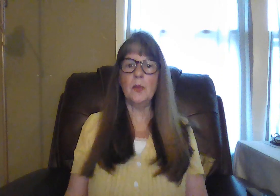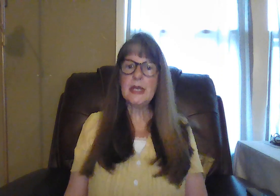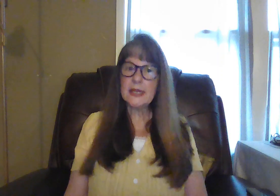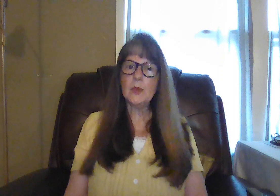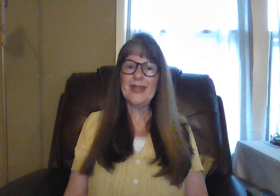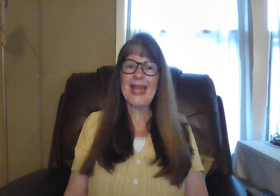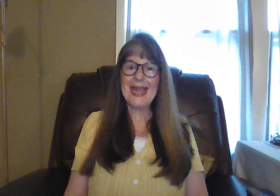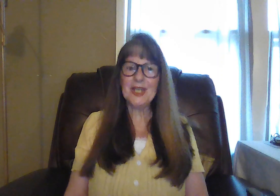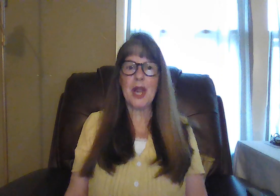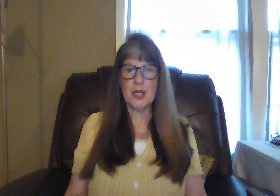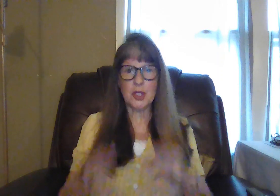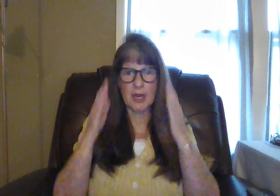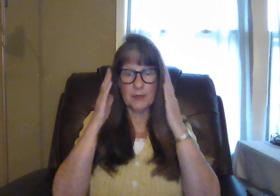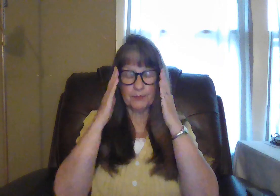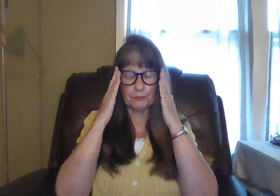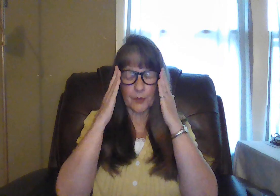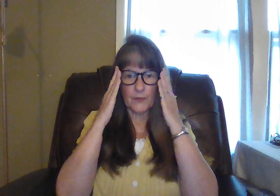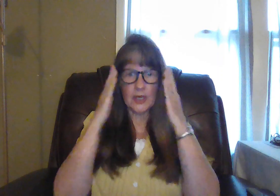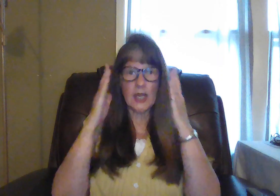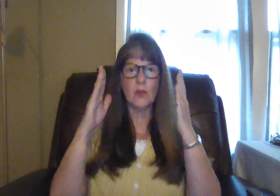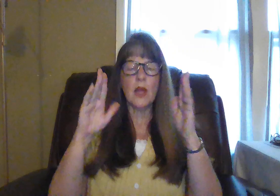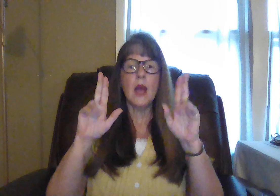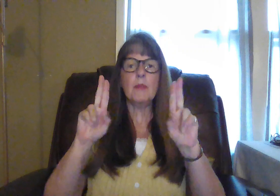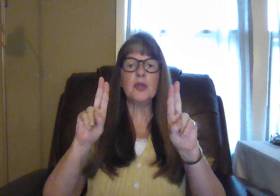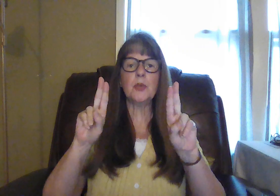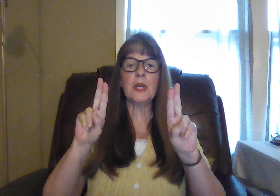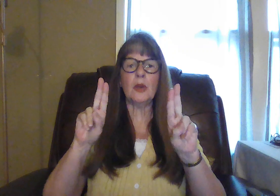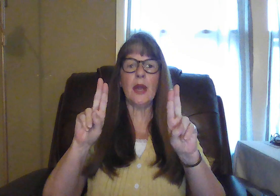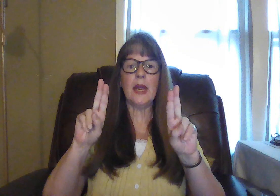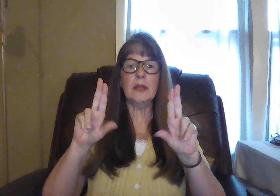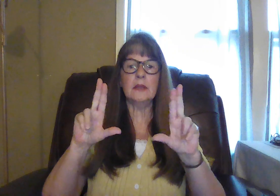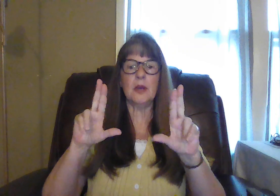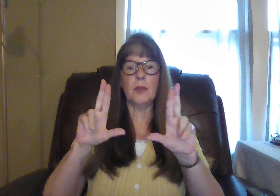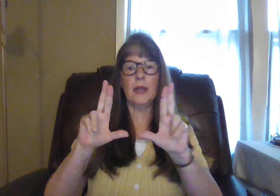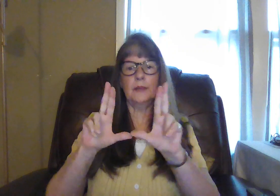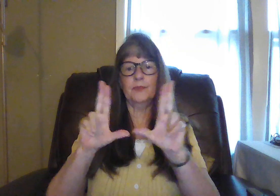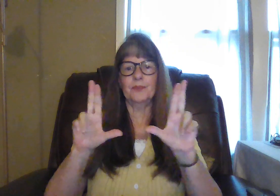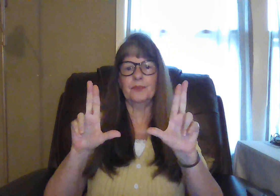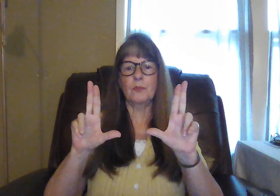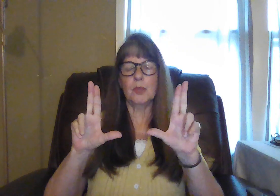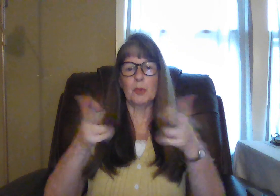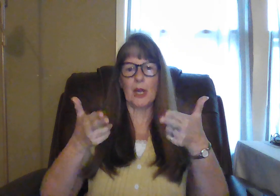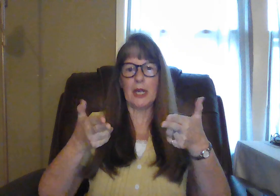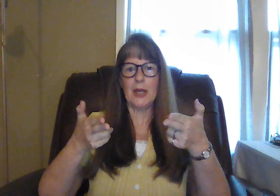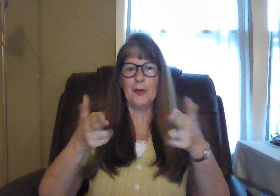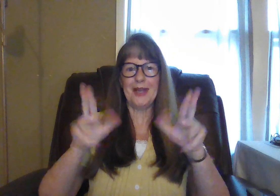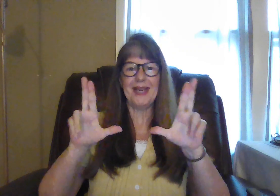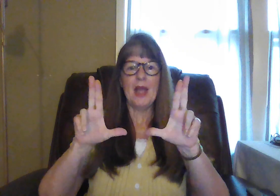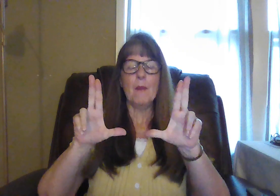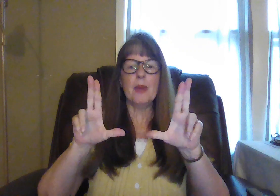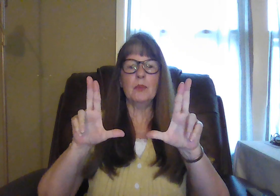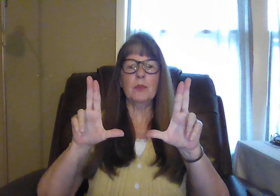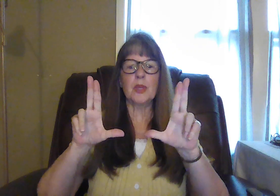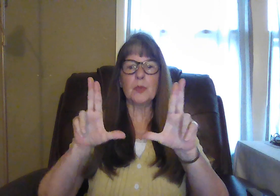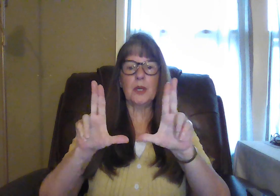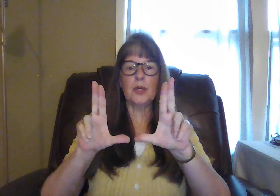did that with the H handshake video, but should we get our hand. It's more like a gun, right? But that's what we're going to do. And